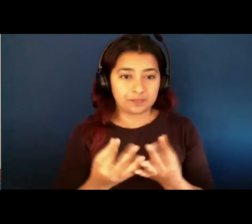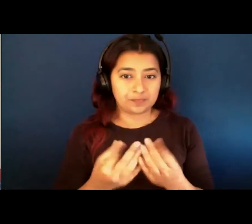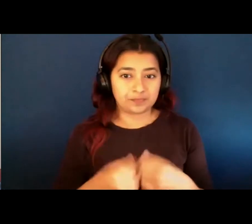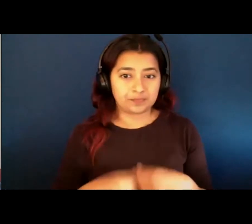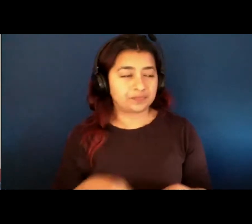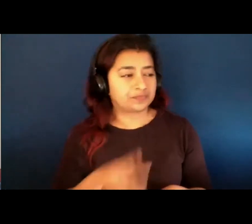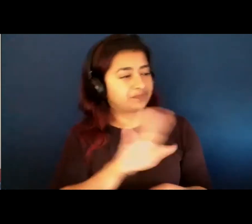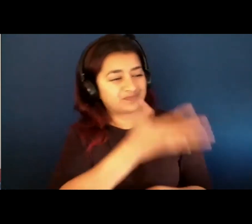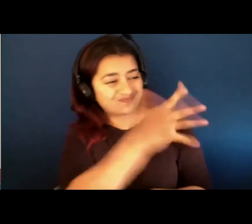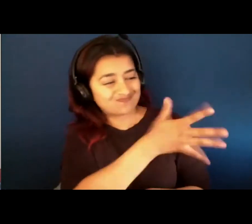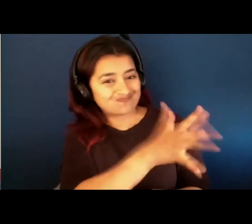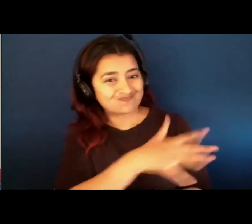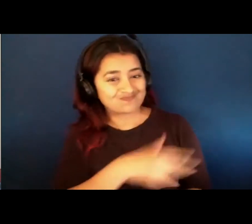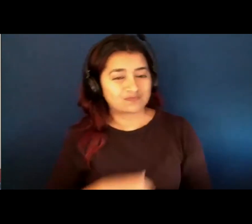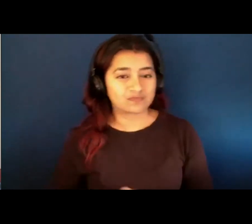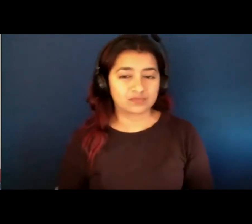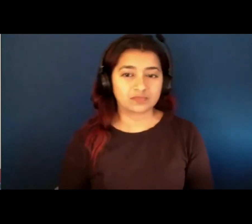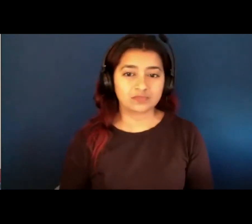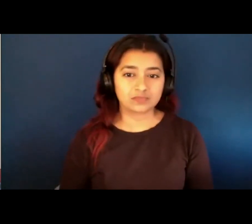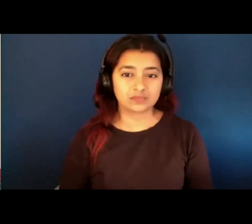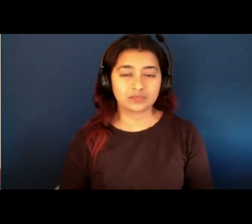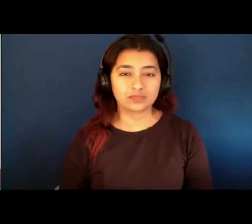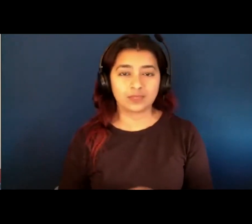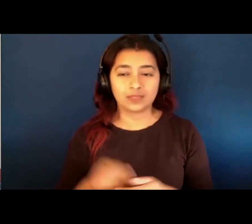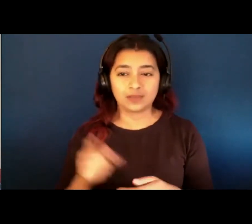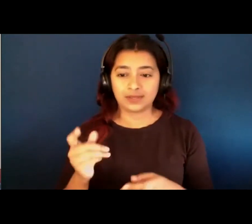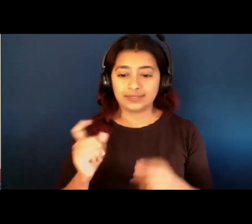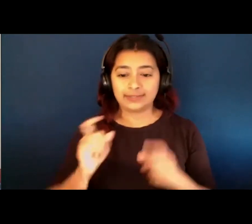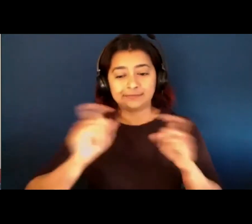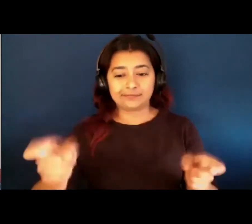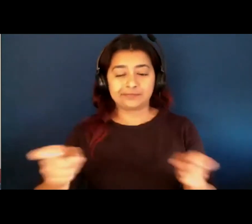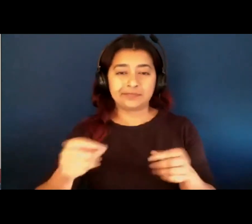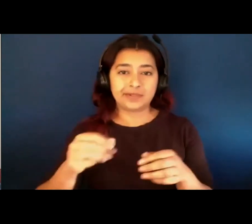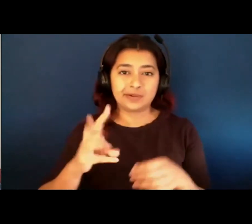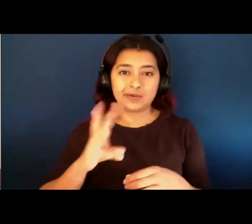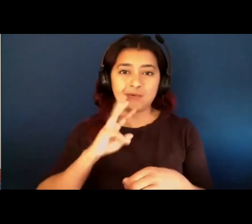paren, she said, handing us watermelon slices.